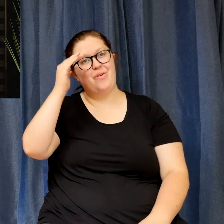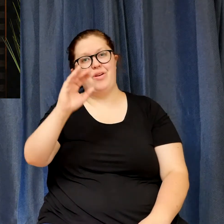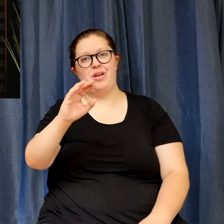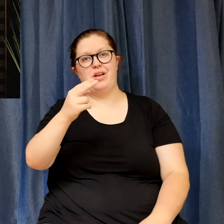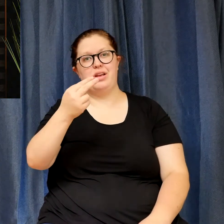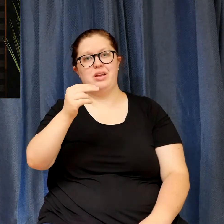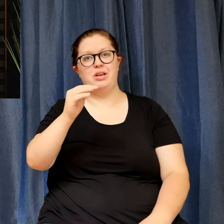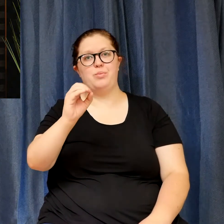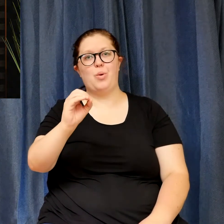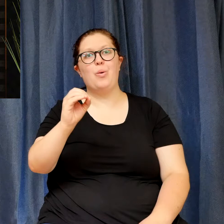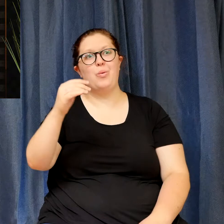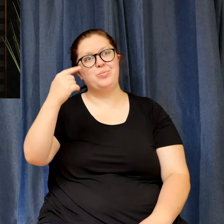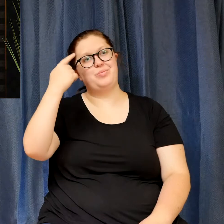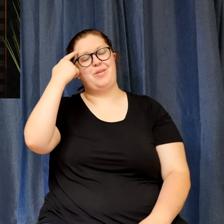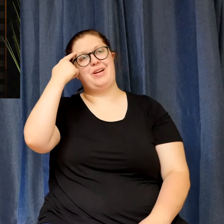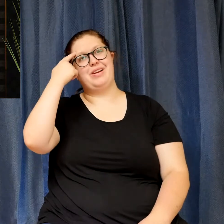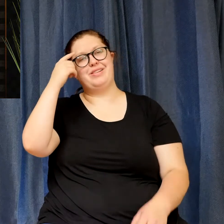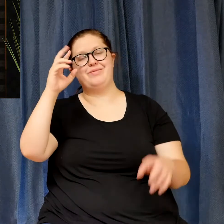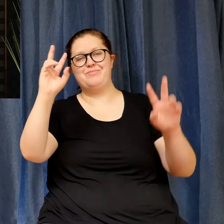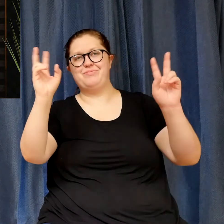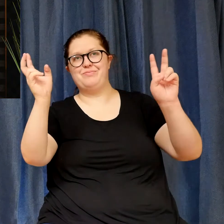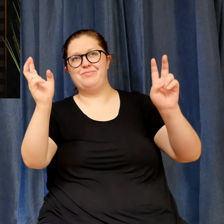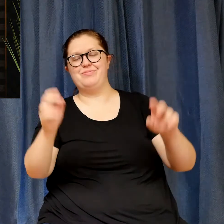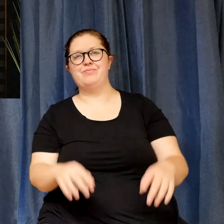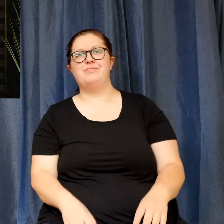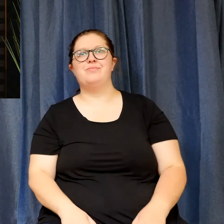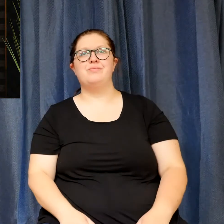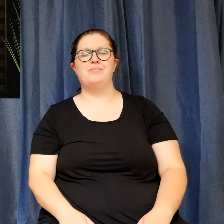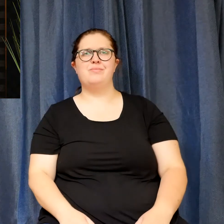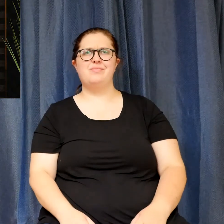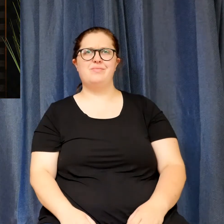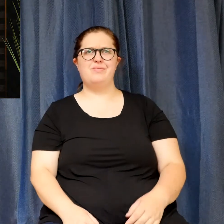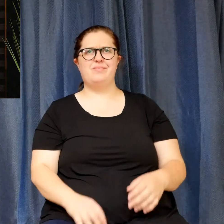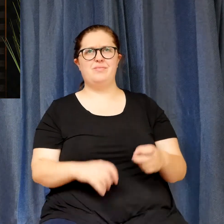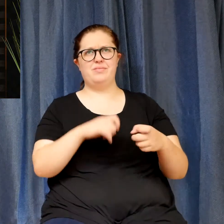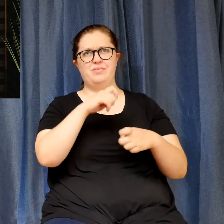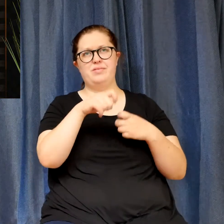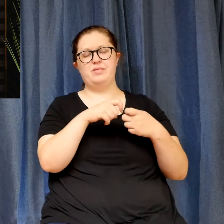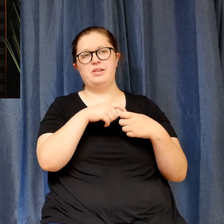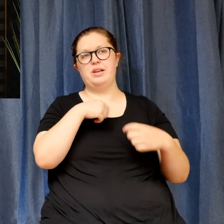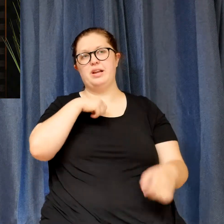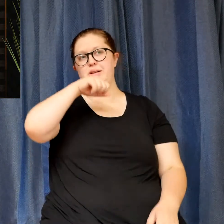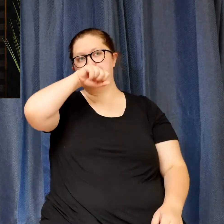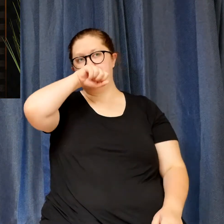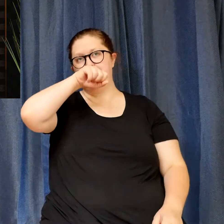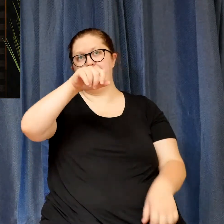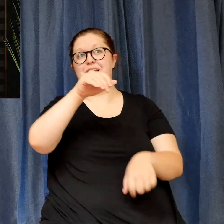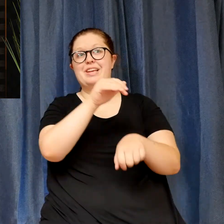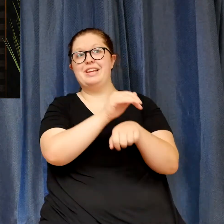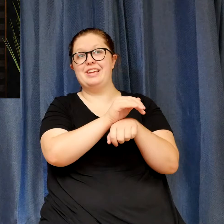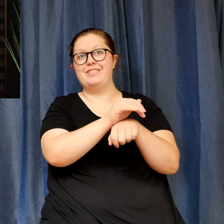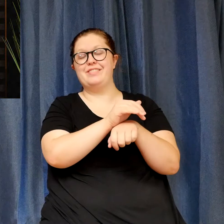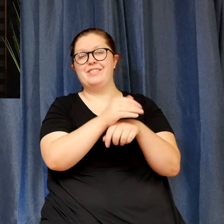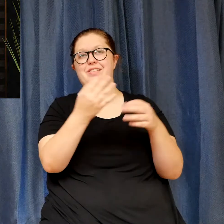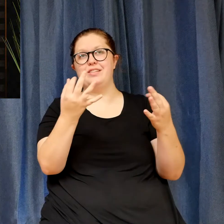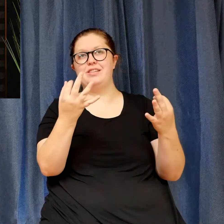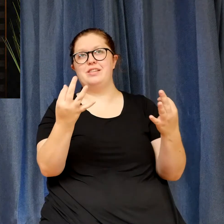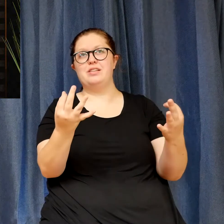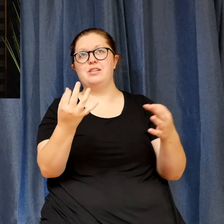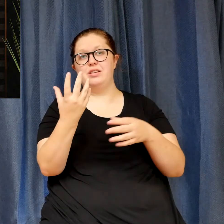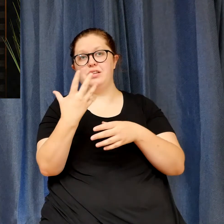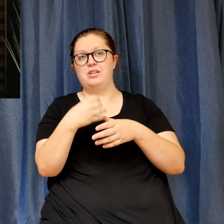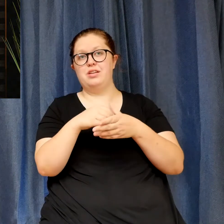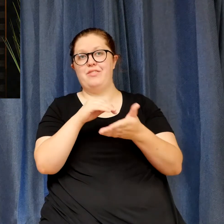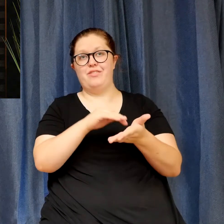Chemo brain is what some people call that. But in particular, I love the meditation for the evening because not only did